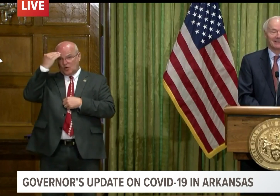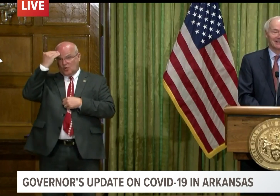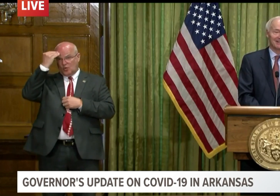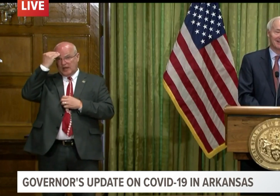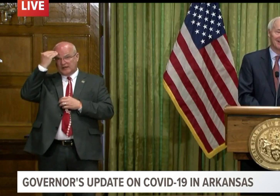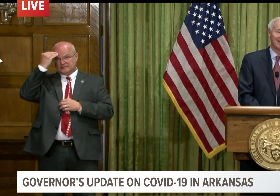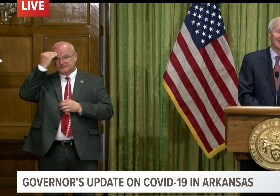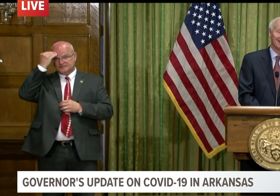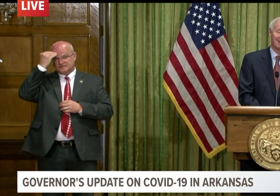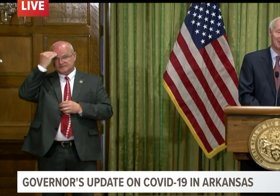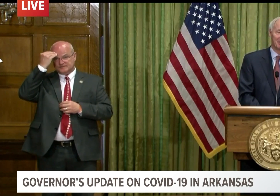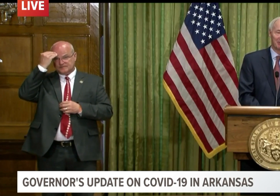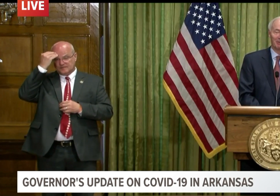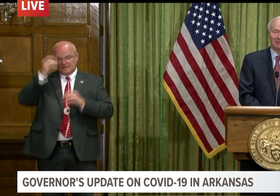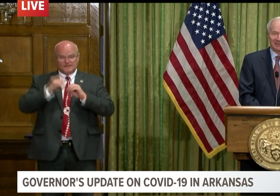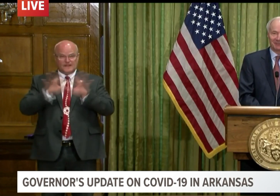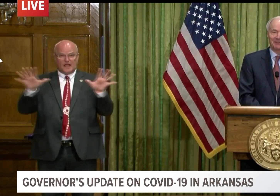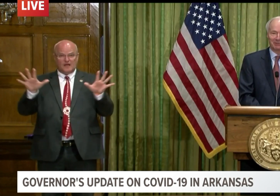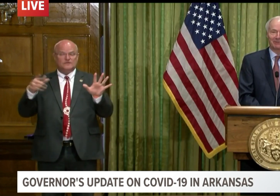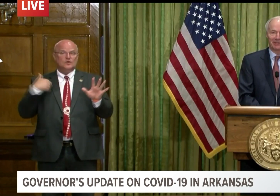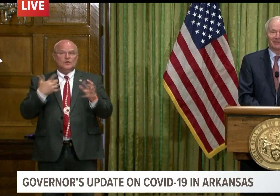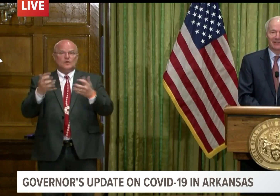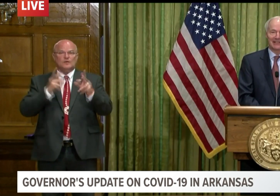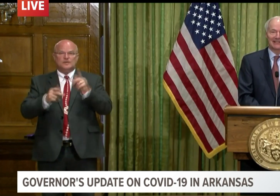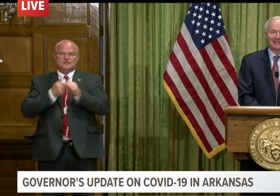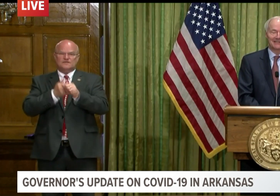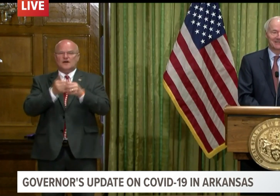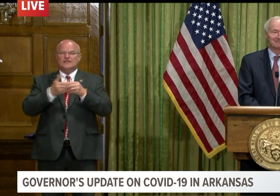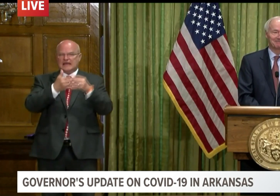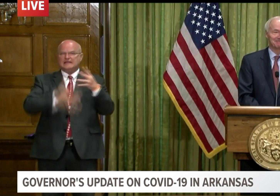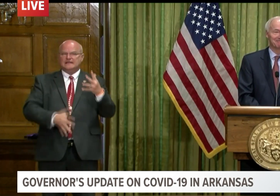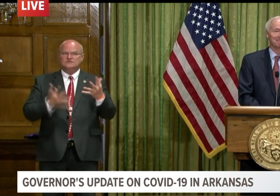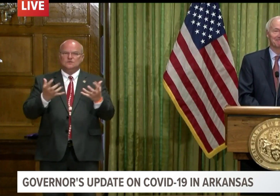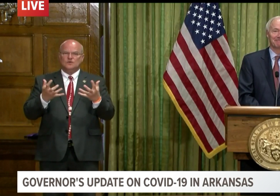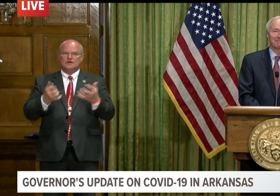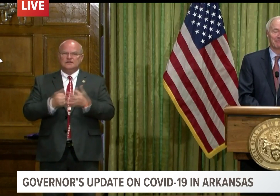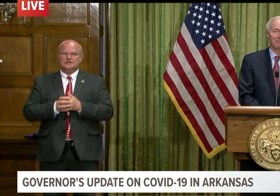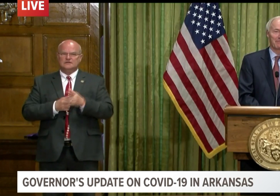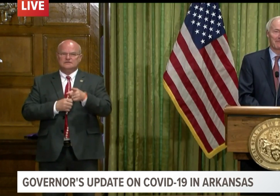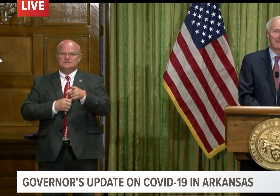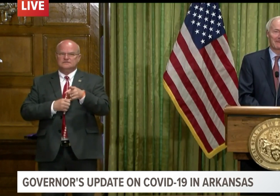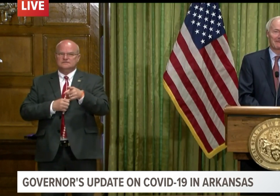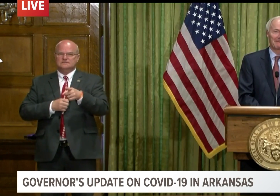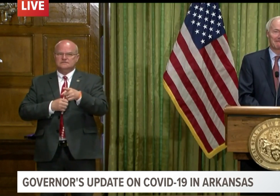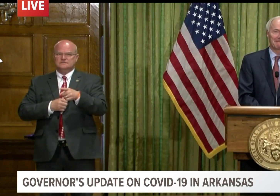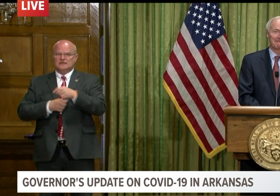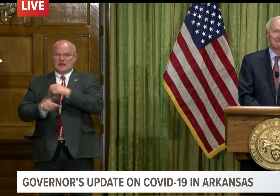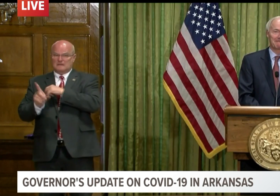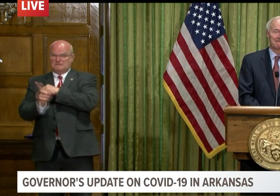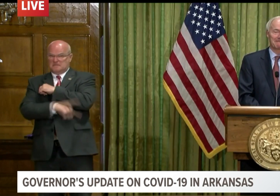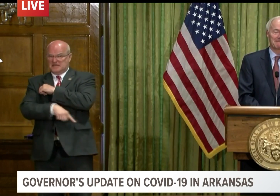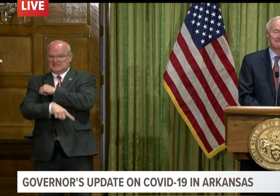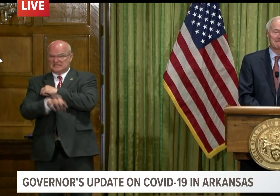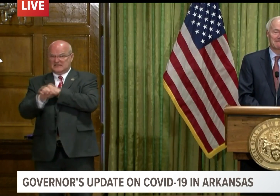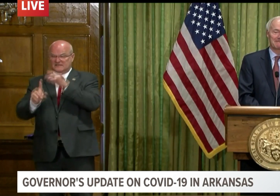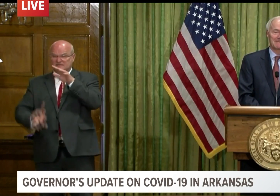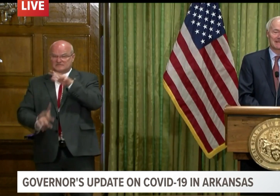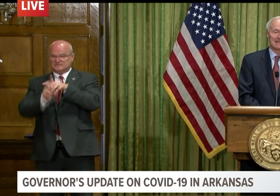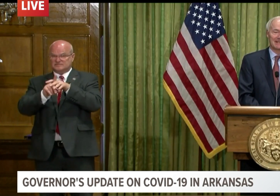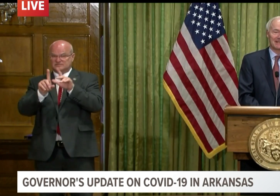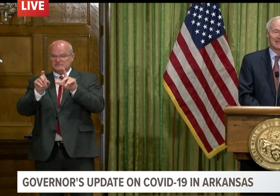aware of. Obviously we want people to follow the guidelines. Would there be any penalty, though, if something like that does come